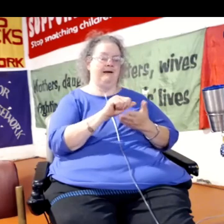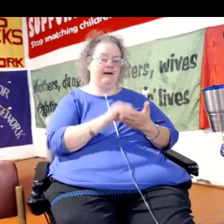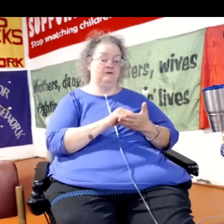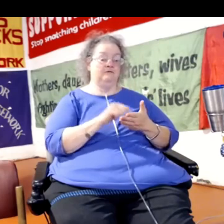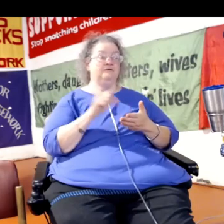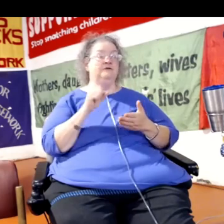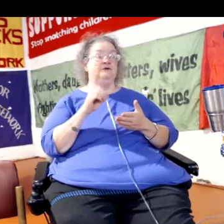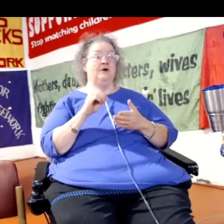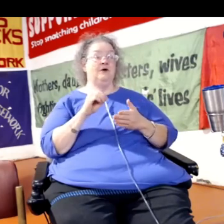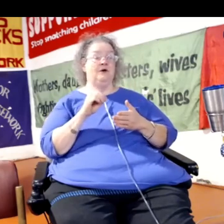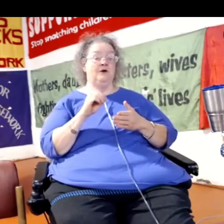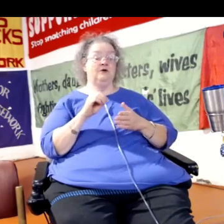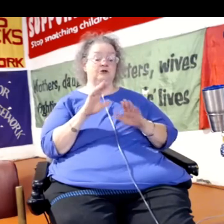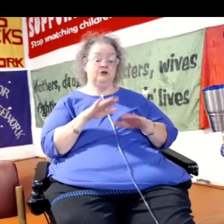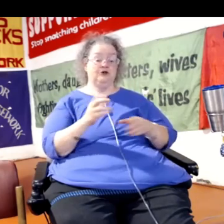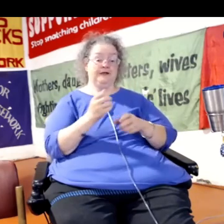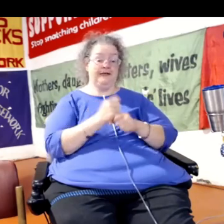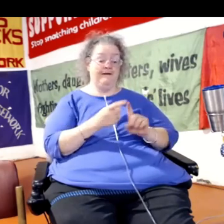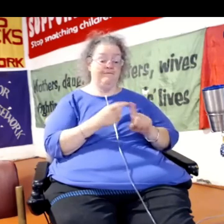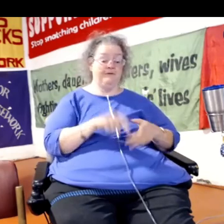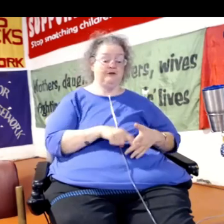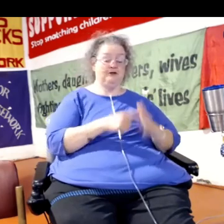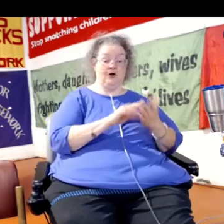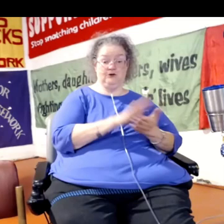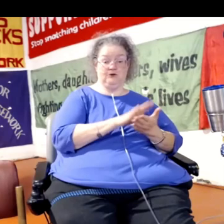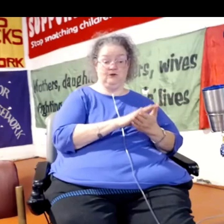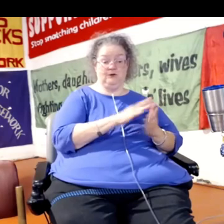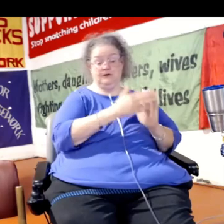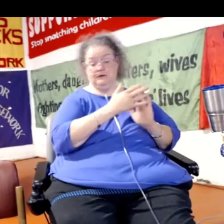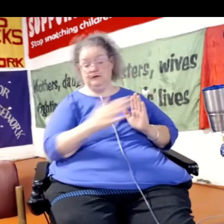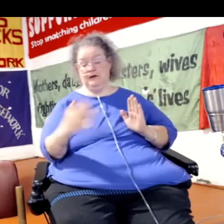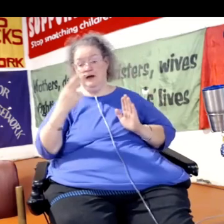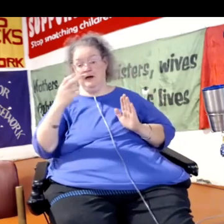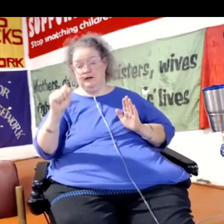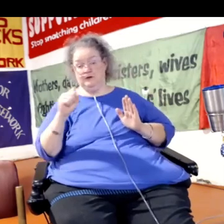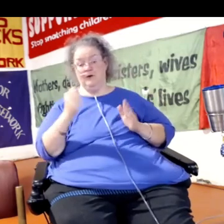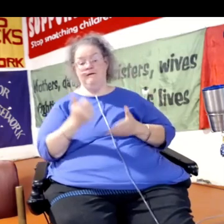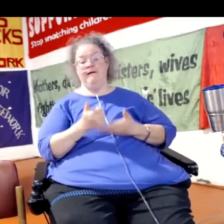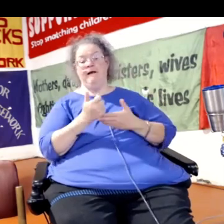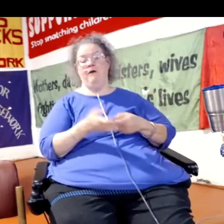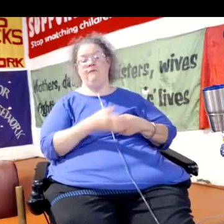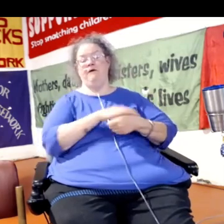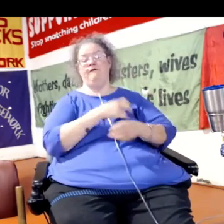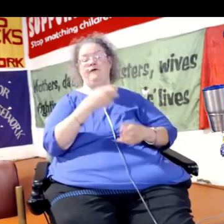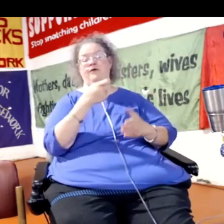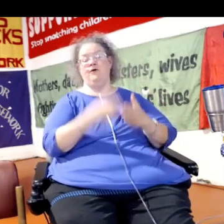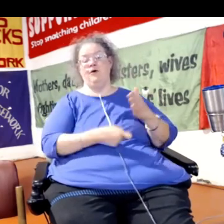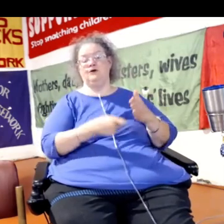start school until they leave high school, you know, to cover the costs of education, uniforms, books,